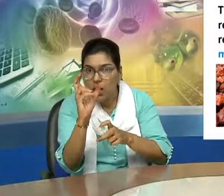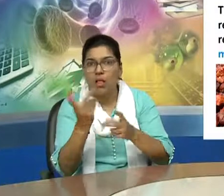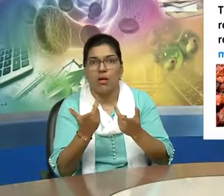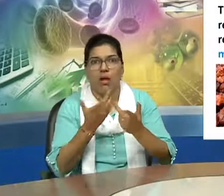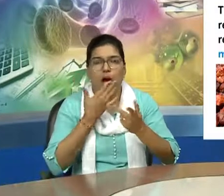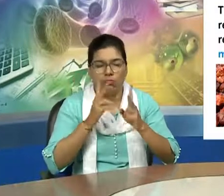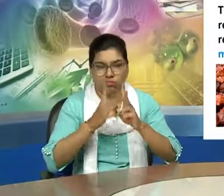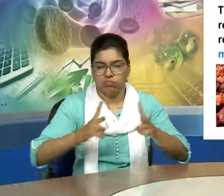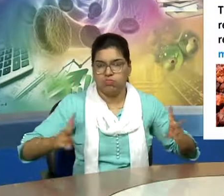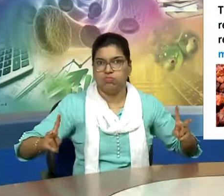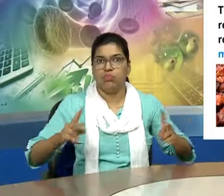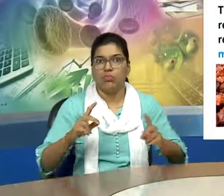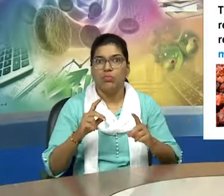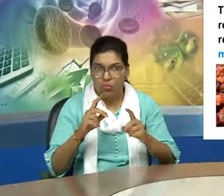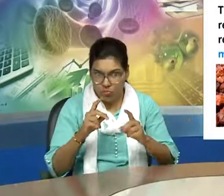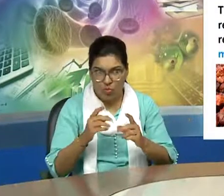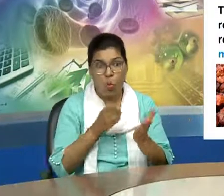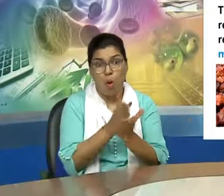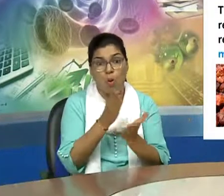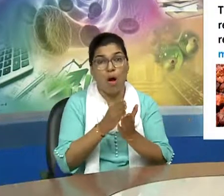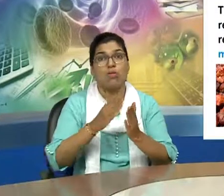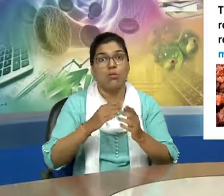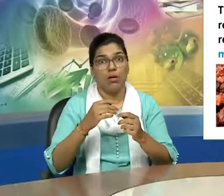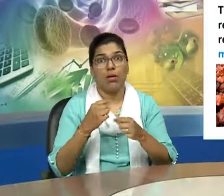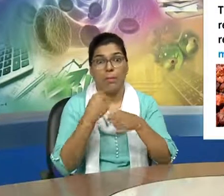things are available in abundant, but still